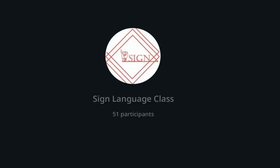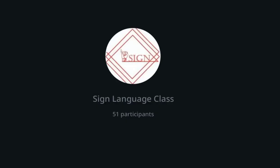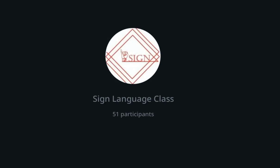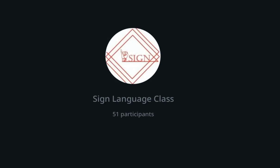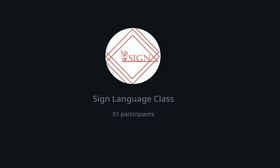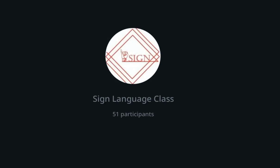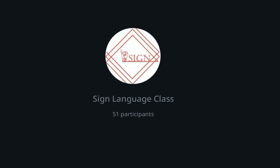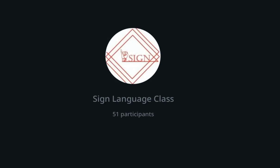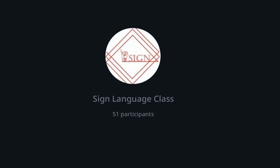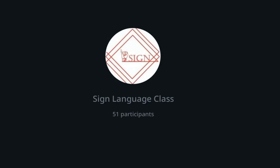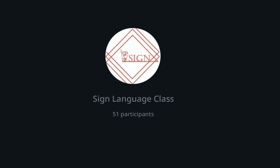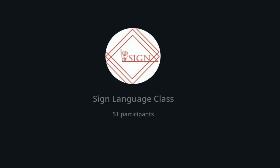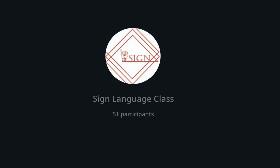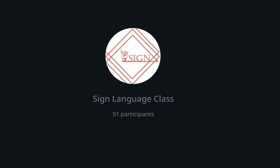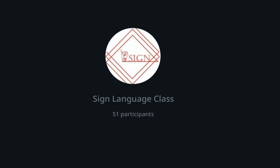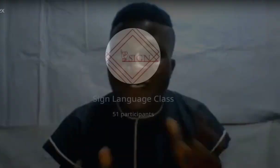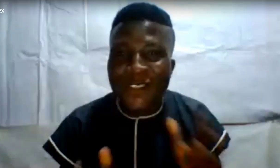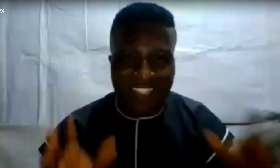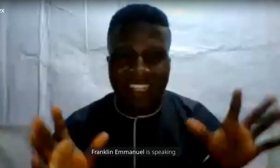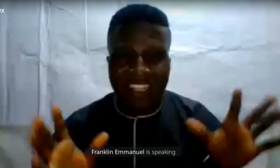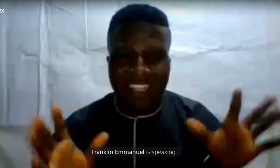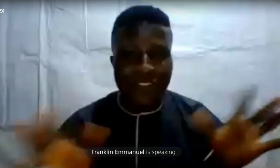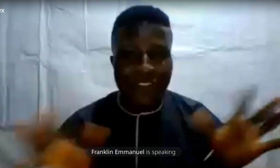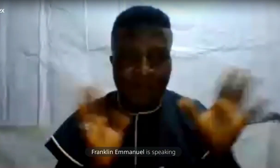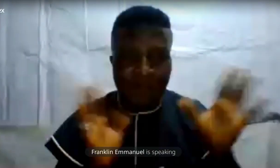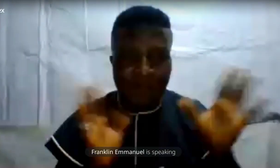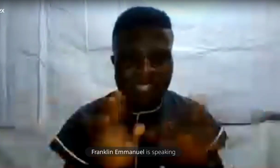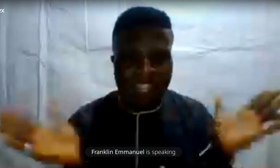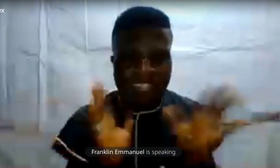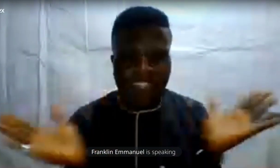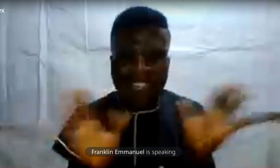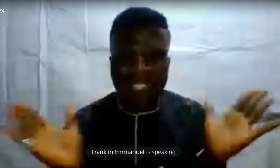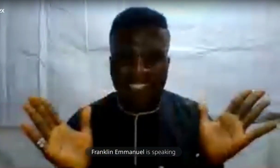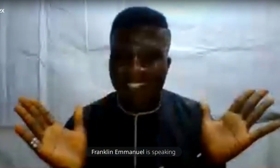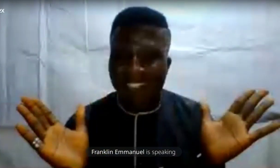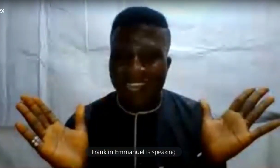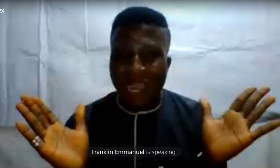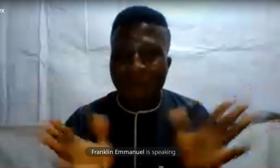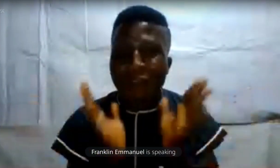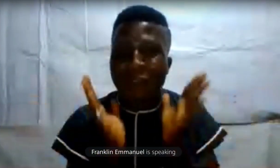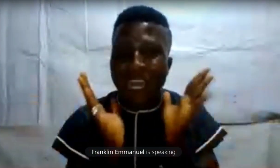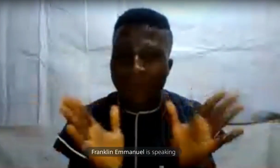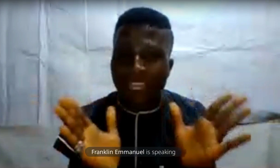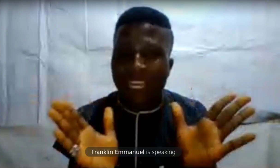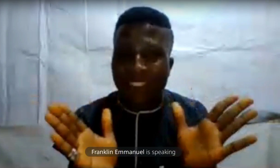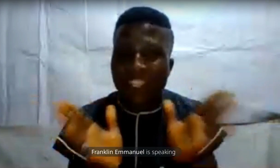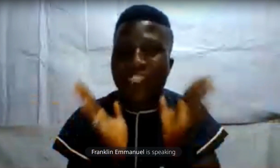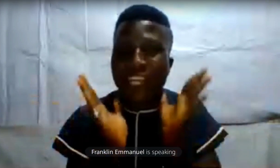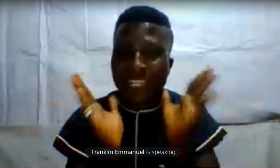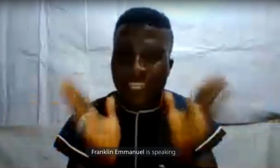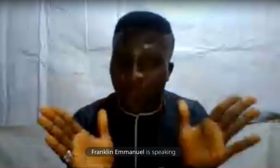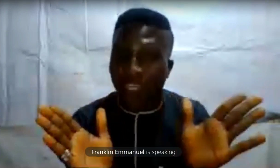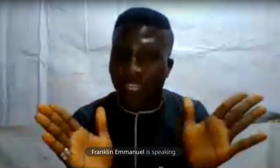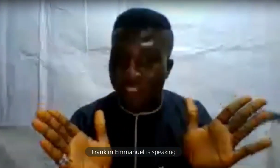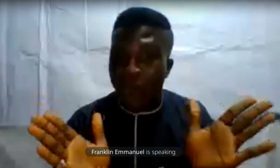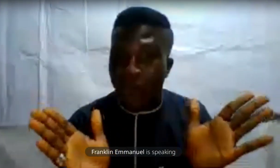them has missed any sign, apart from I think Ave that says she had network issues, which we can understand. What do you